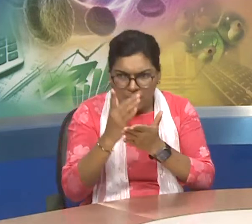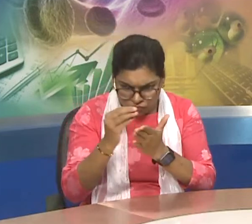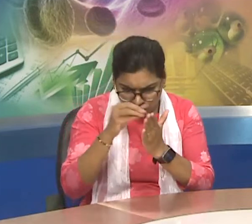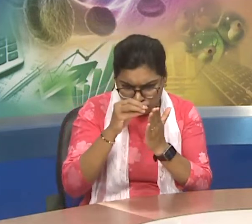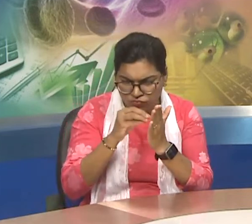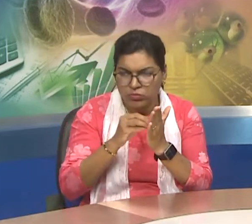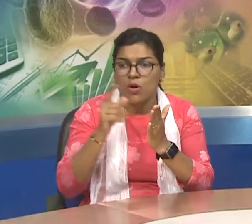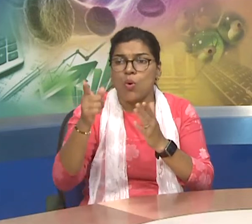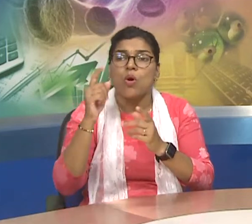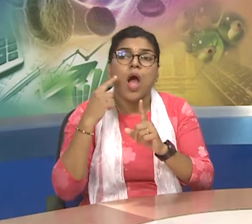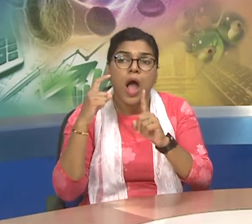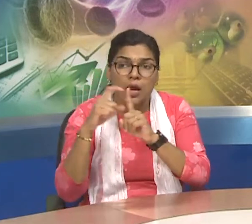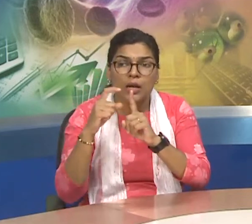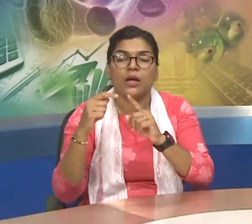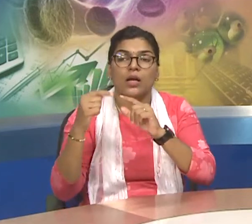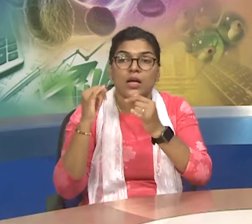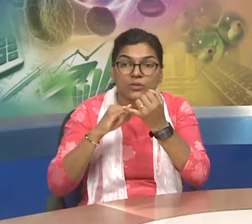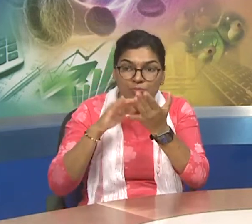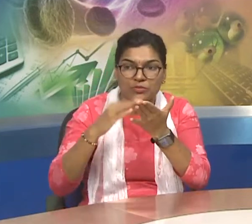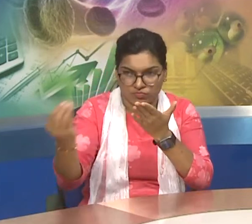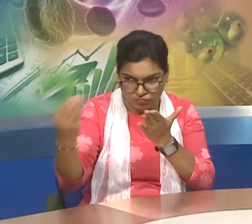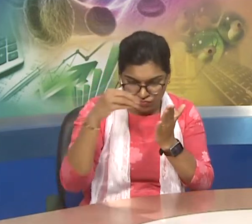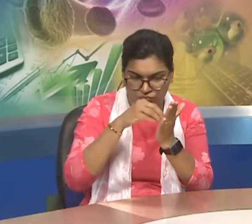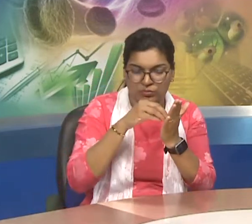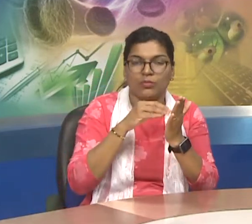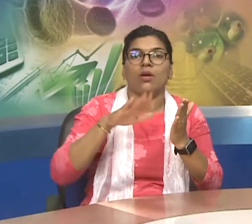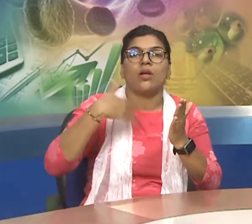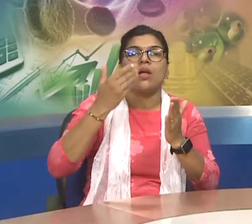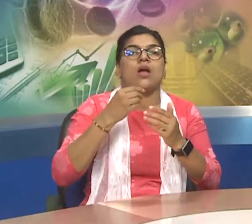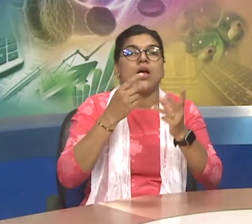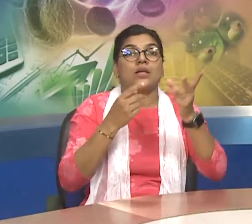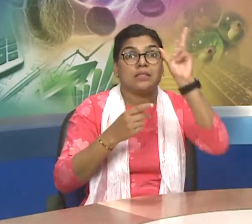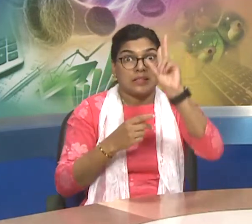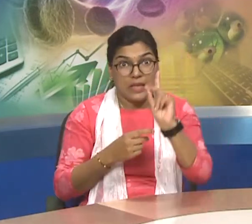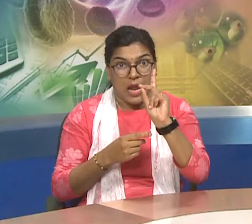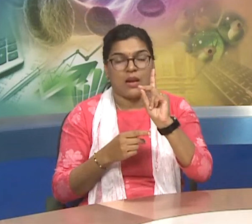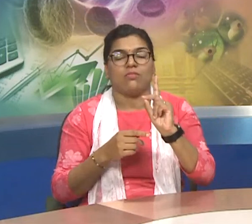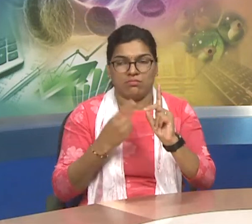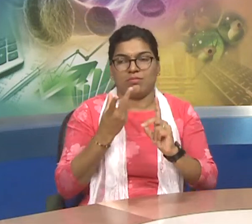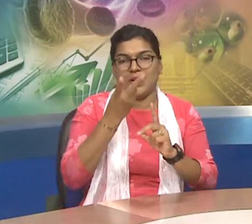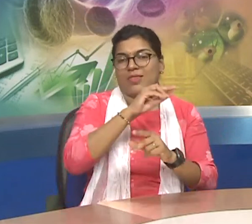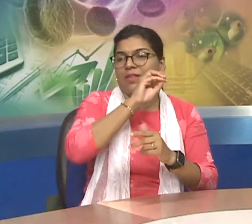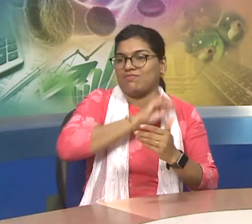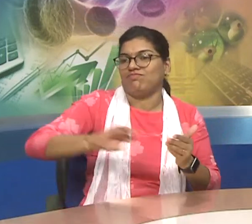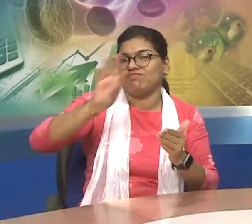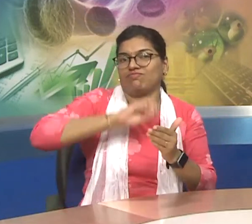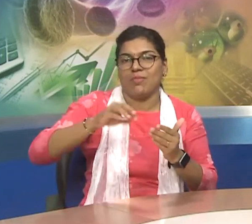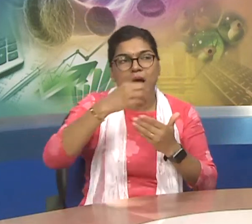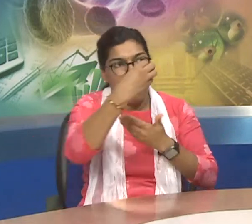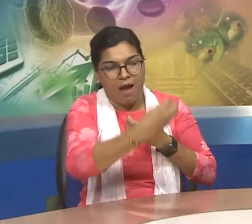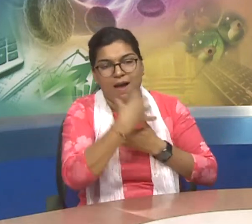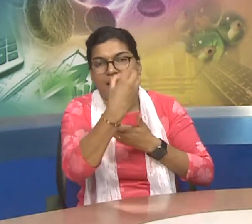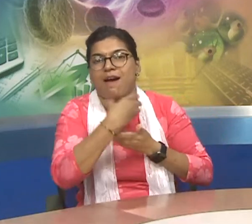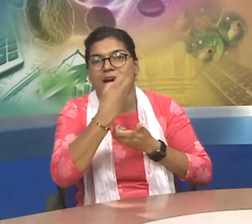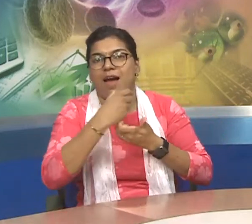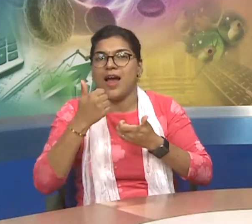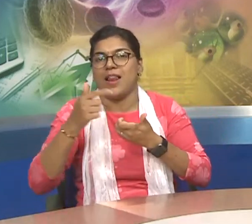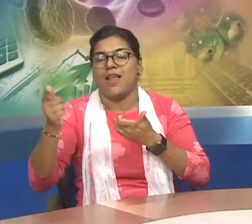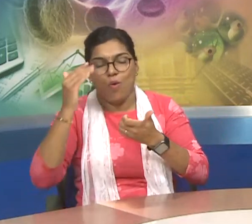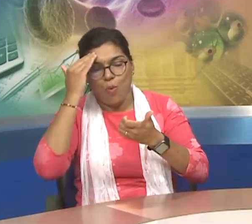and knowledge, and the second important role is to be a local gateway to national